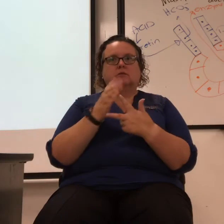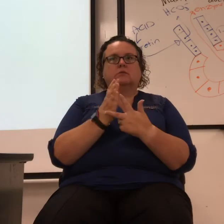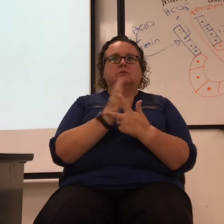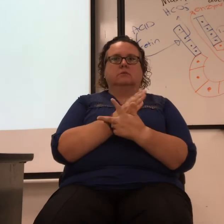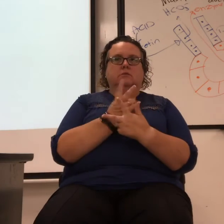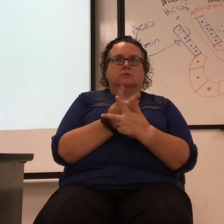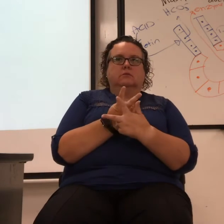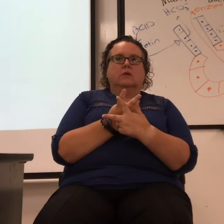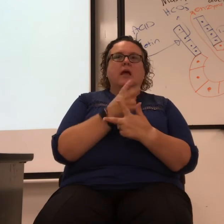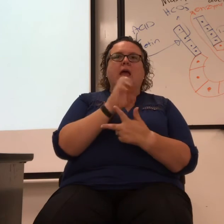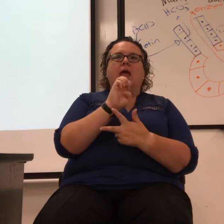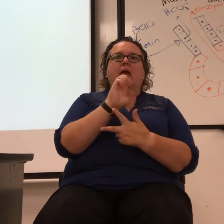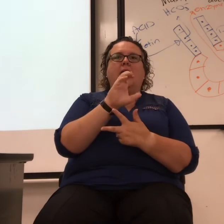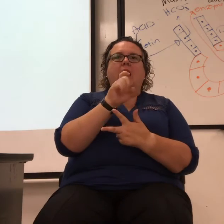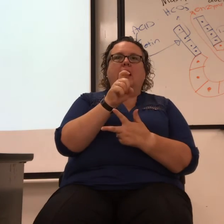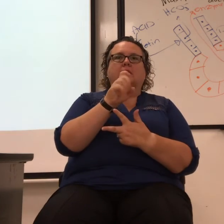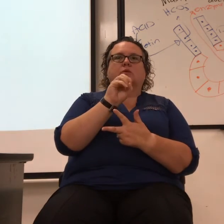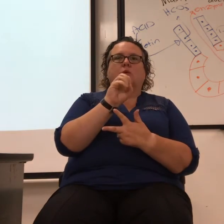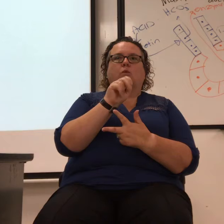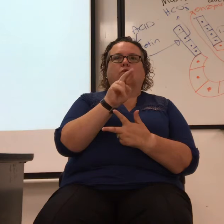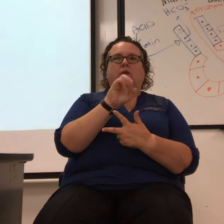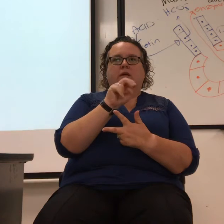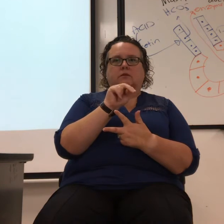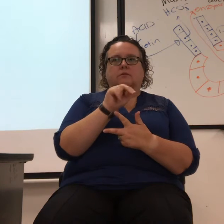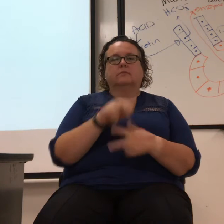And I want to talk about liver.